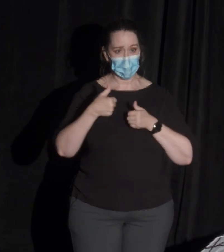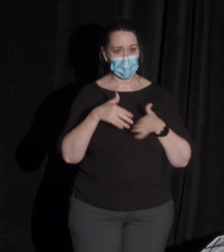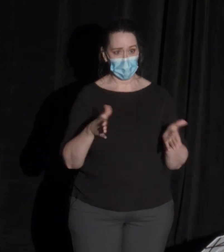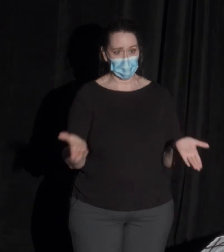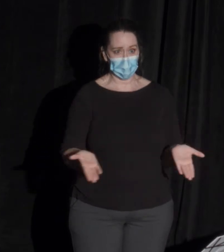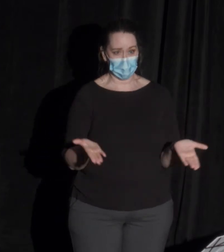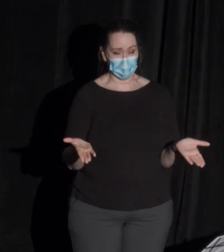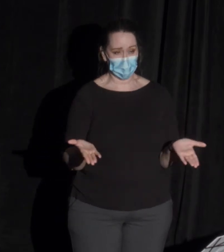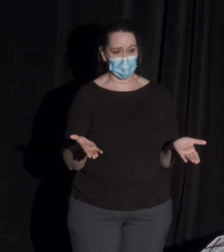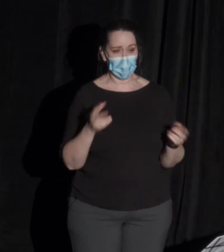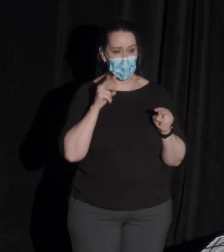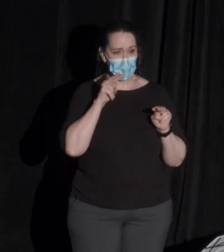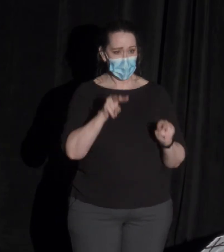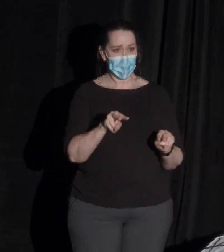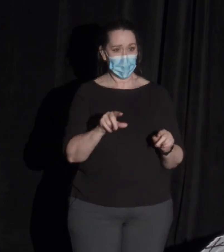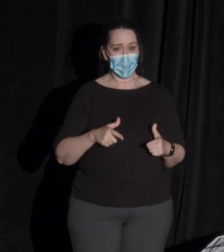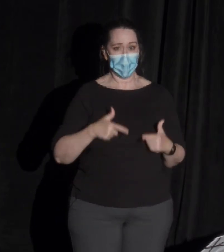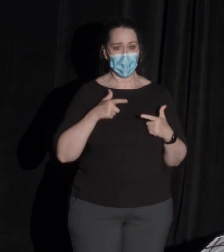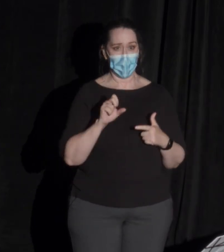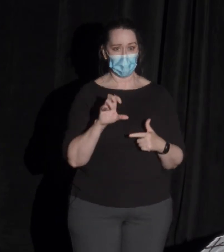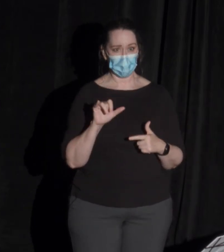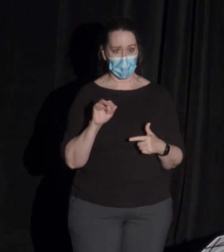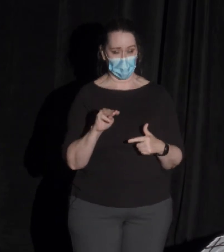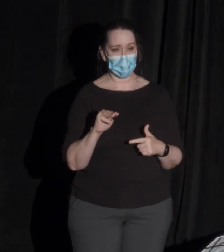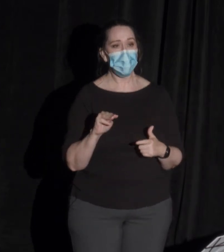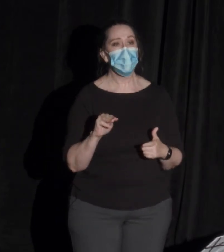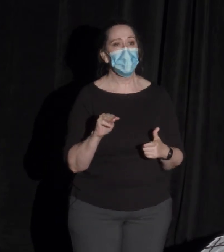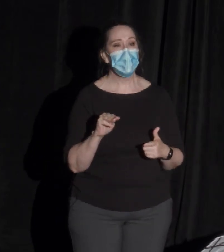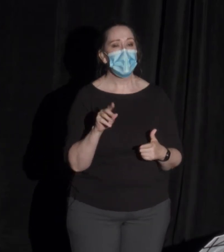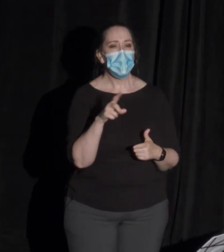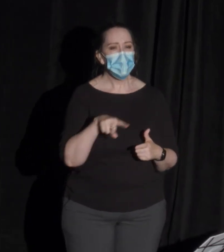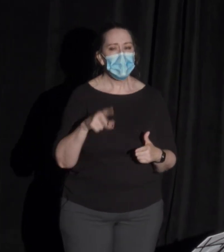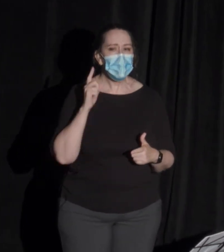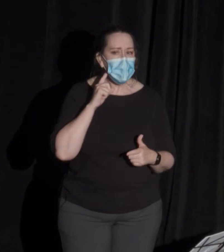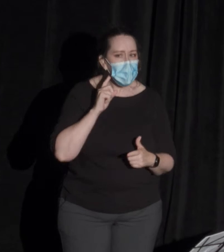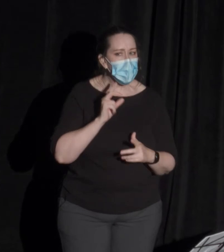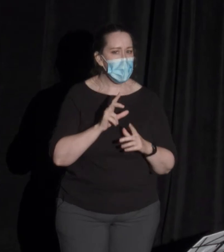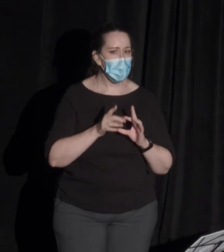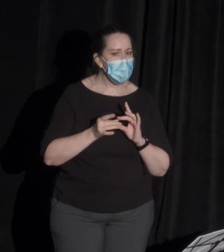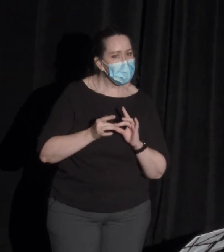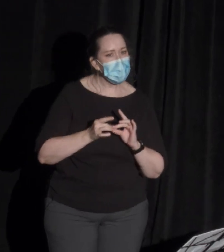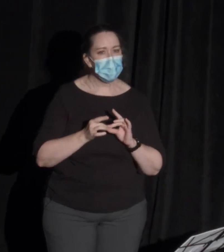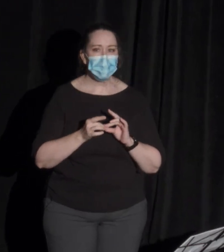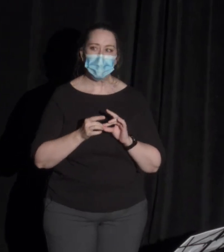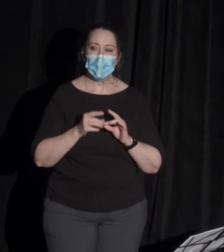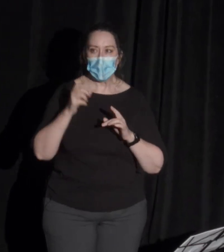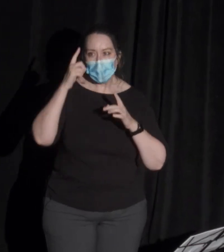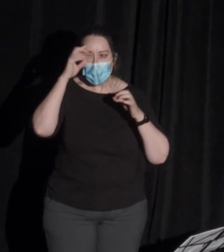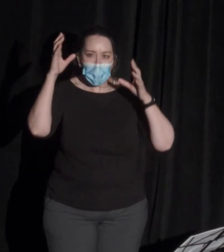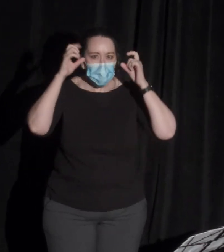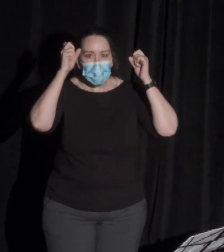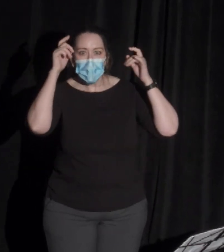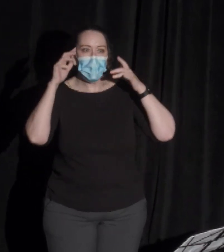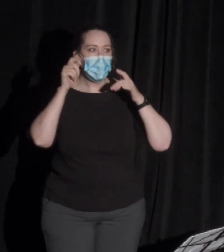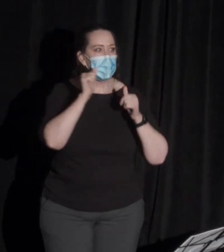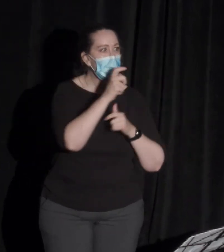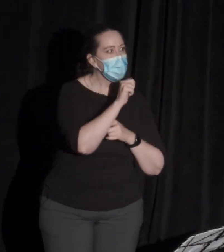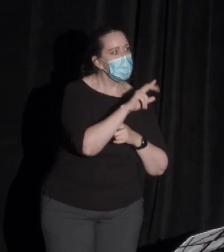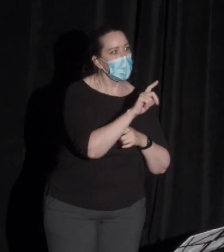you are watching the live stream, if you are hearing these words via the great mindstorm between the asteroid belt and the Oort